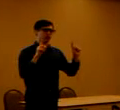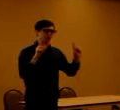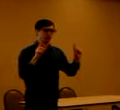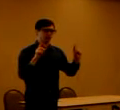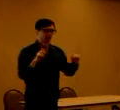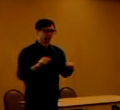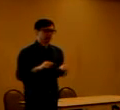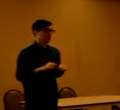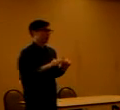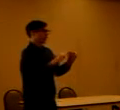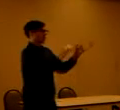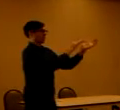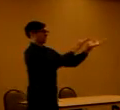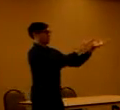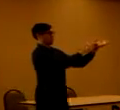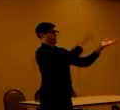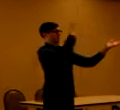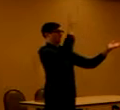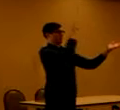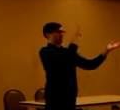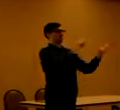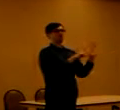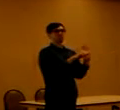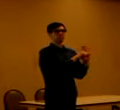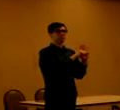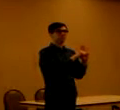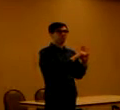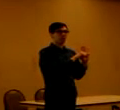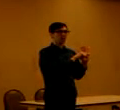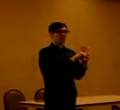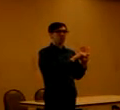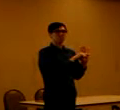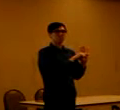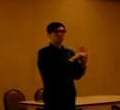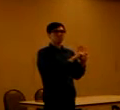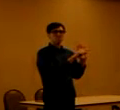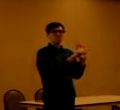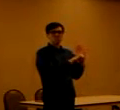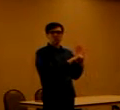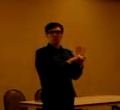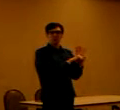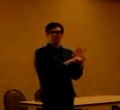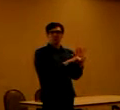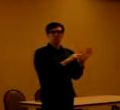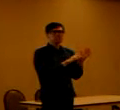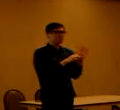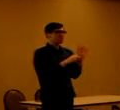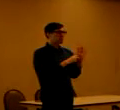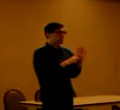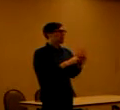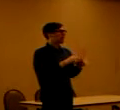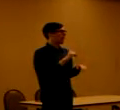They mean different. This in sign language is negative. It has a negative